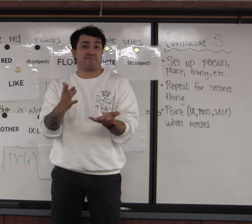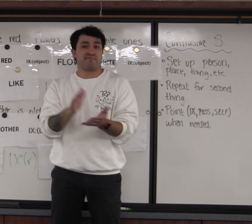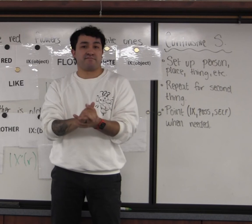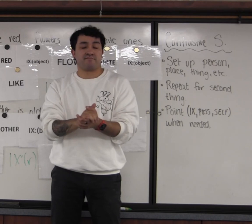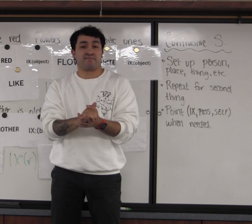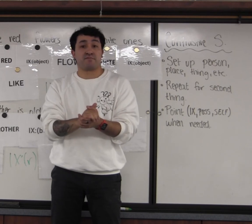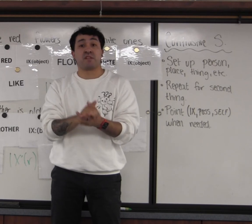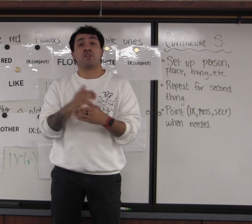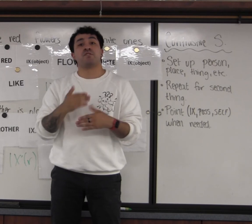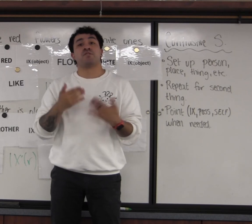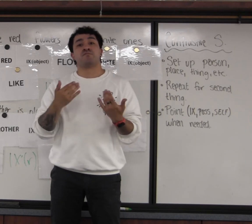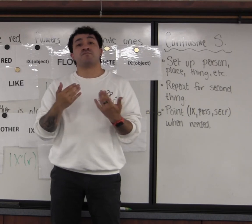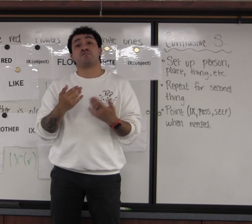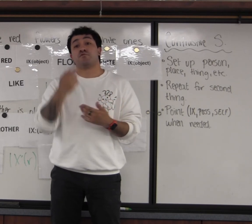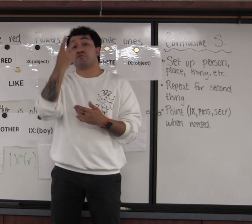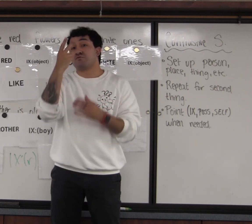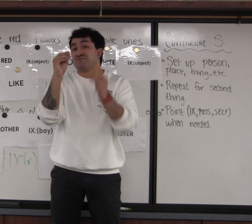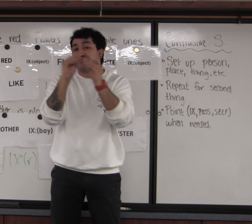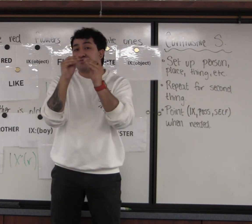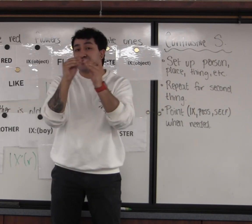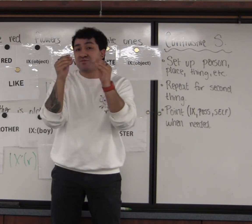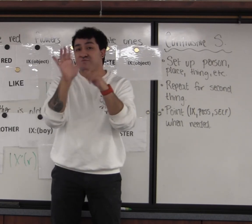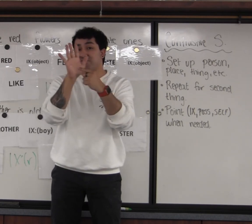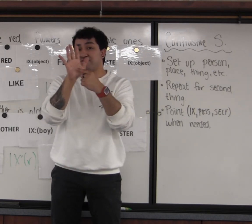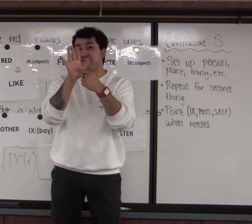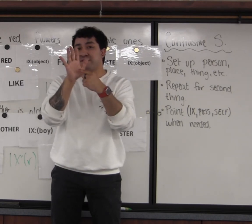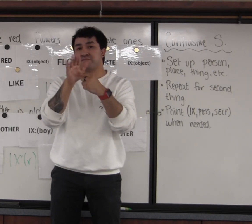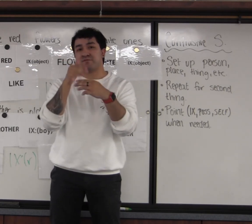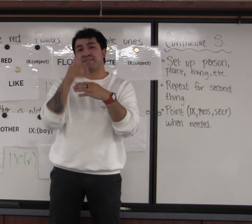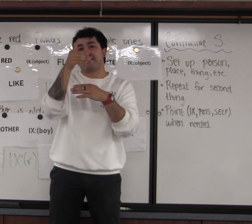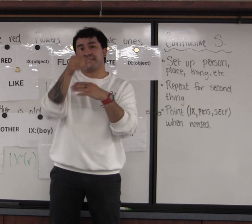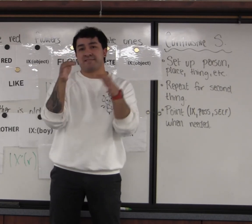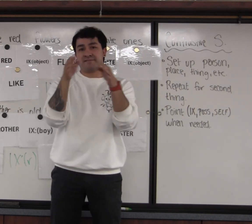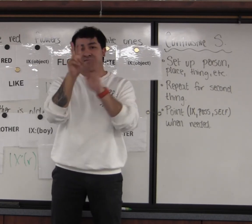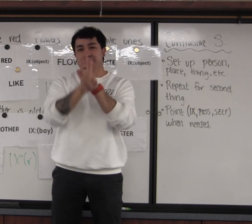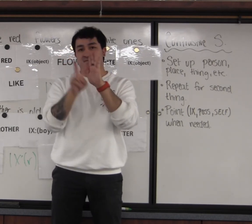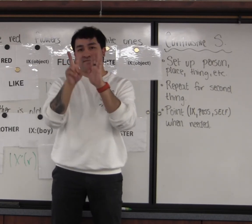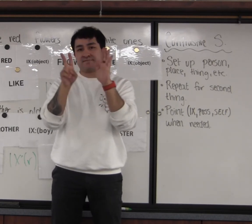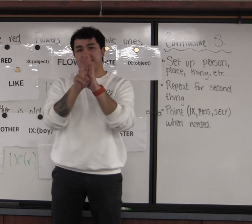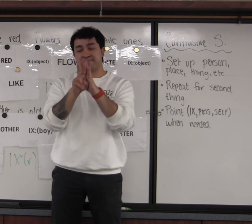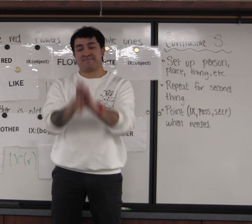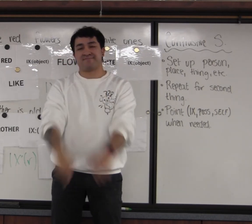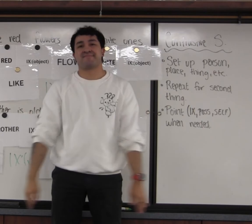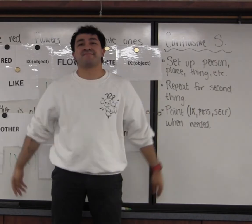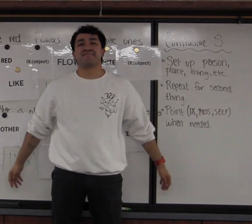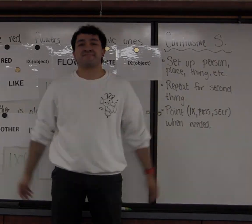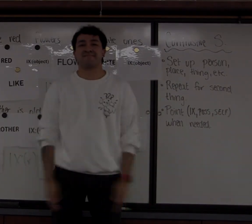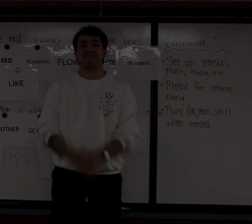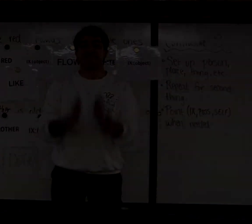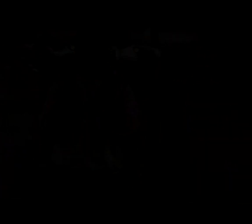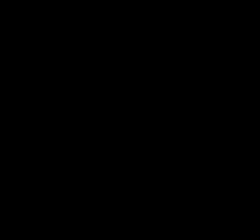So anyway, the next video we'll discuss another example, as always.